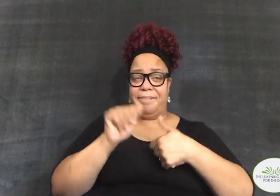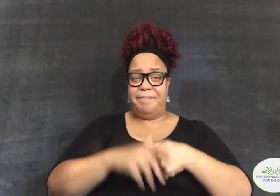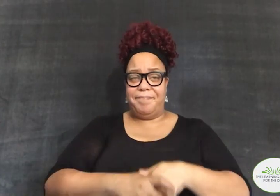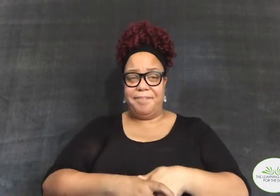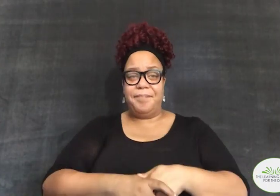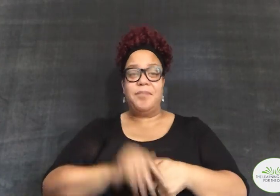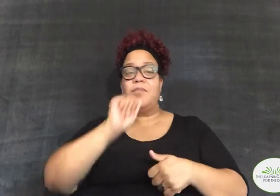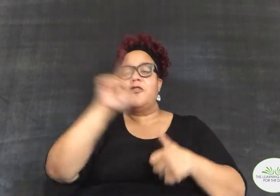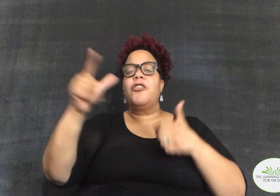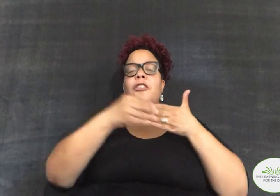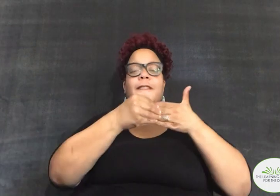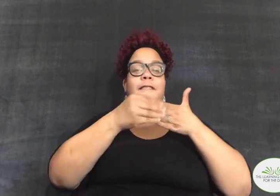C.